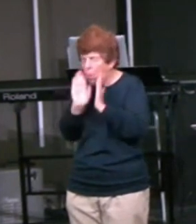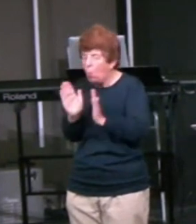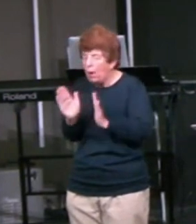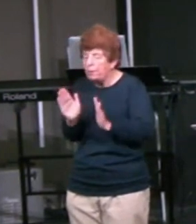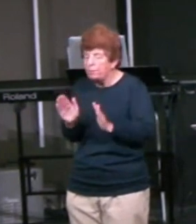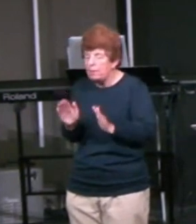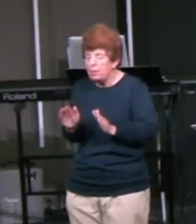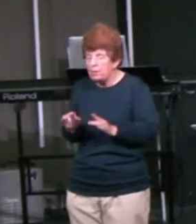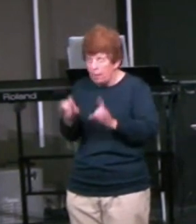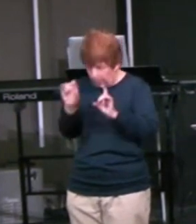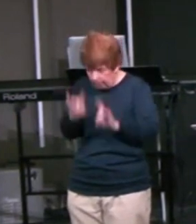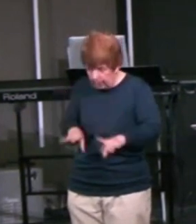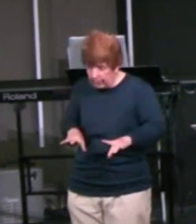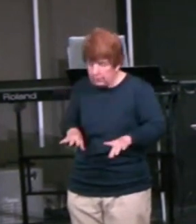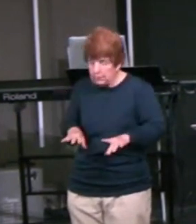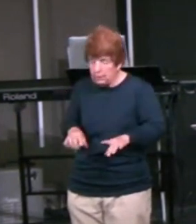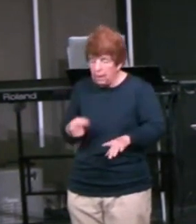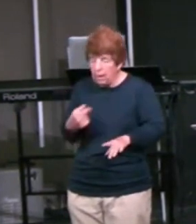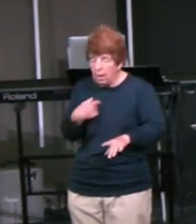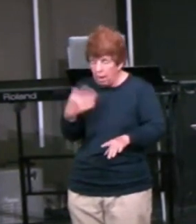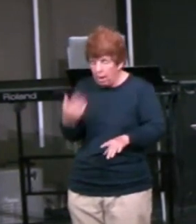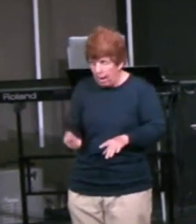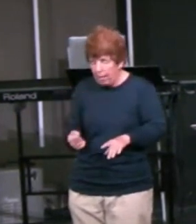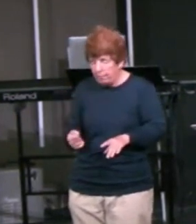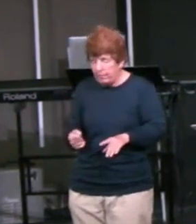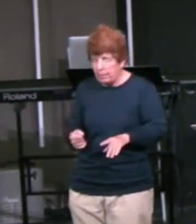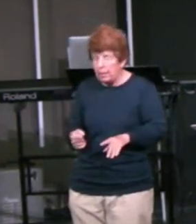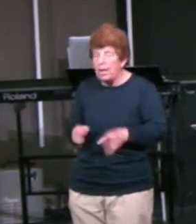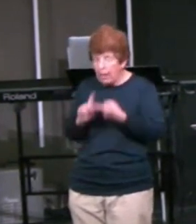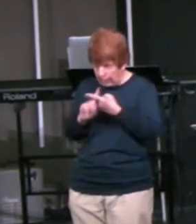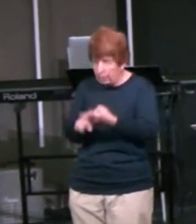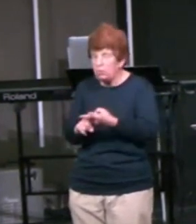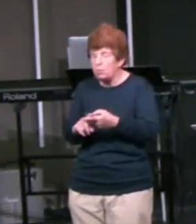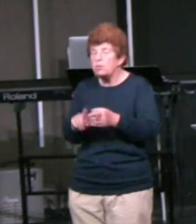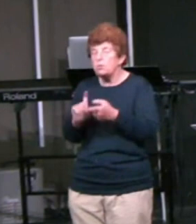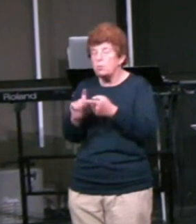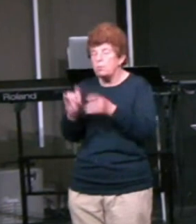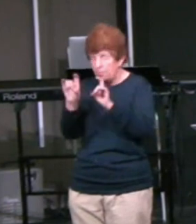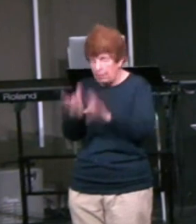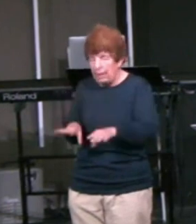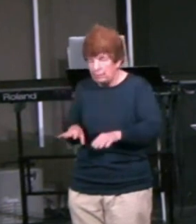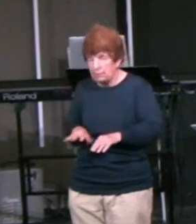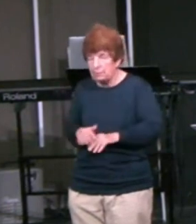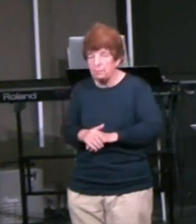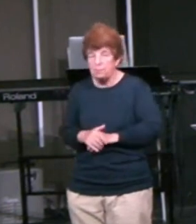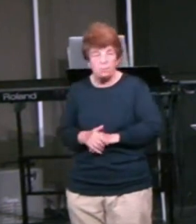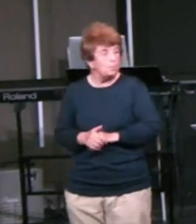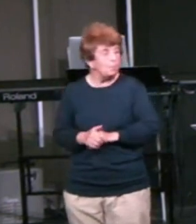wonderfully blessed I have been and continue to be.